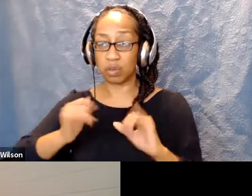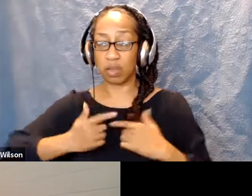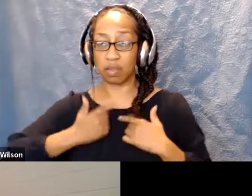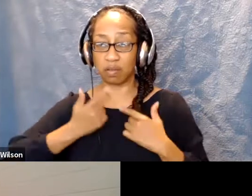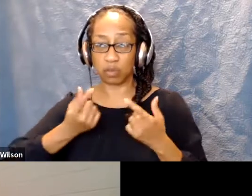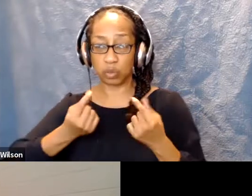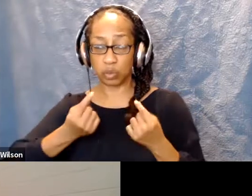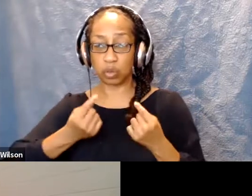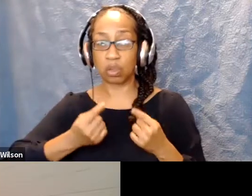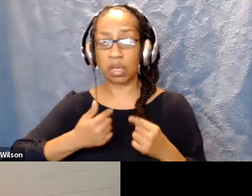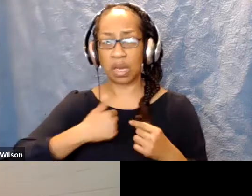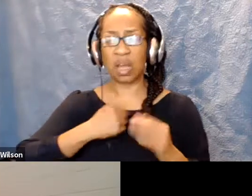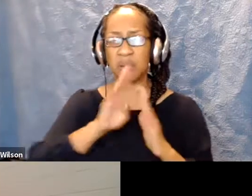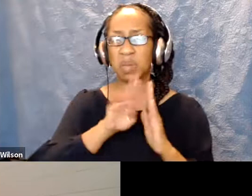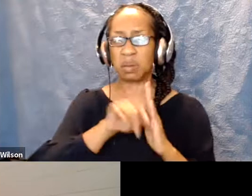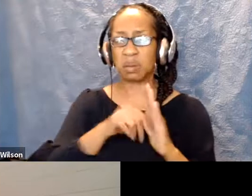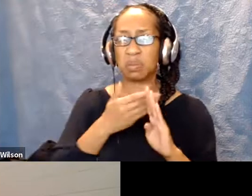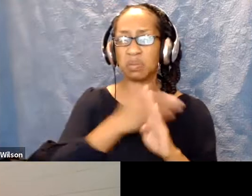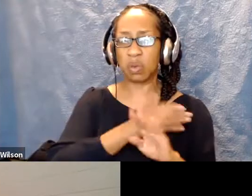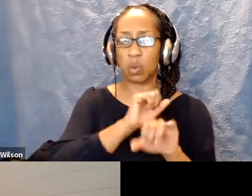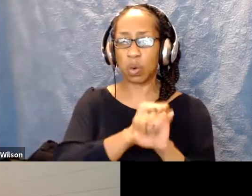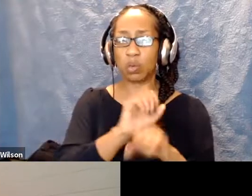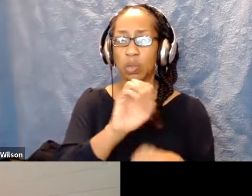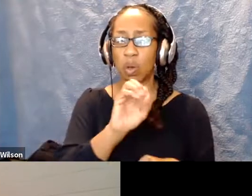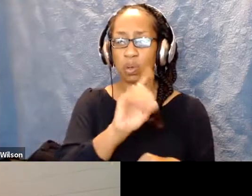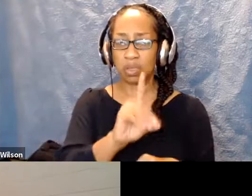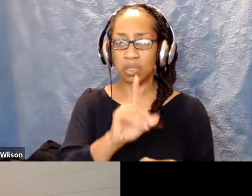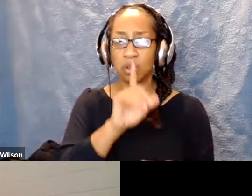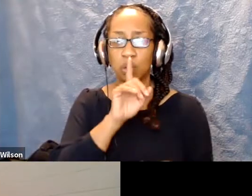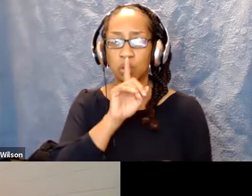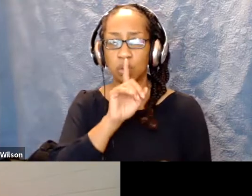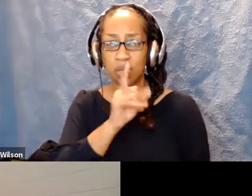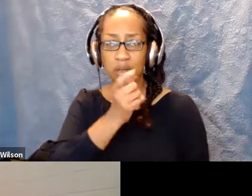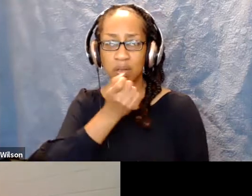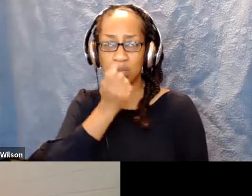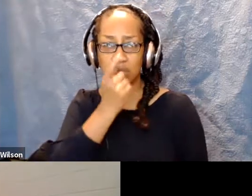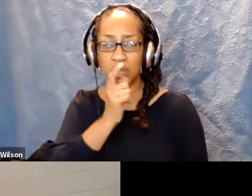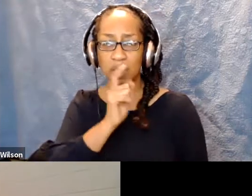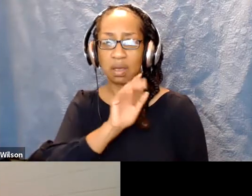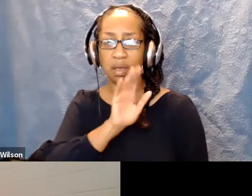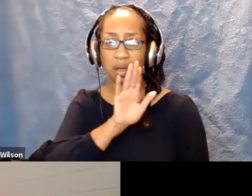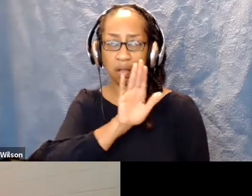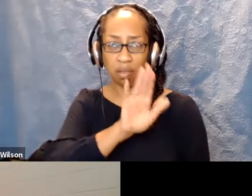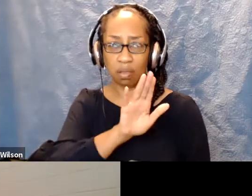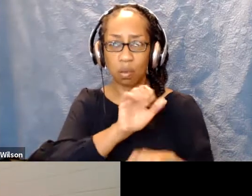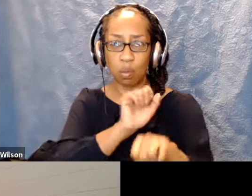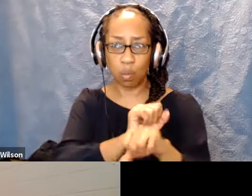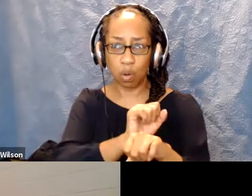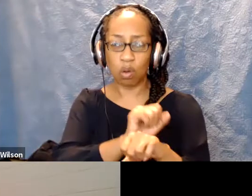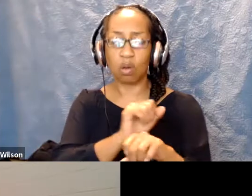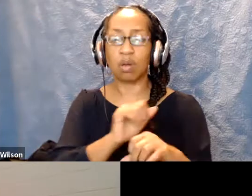working with OOD prior in my previous position, so I really understood the parameters of what they do as well. But I think